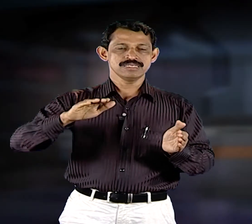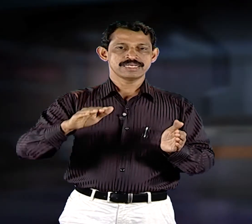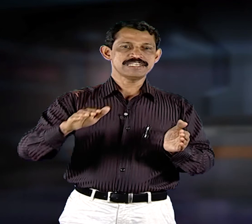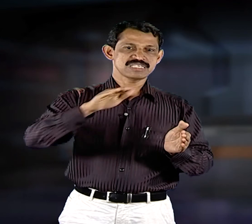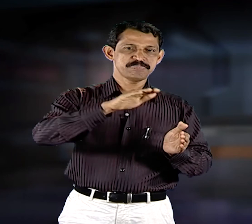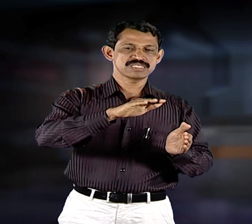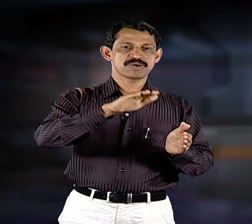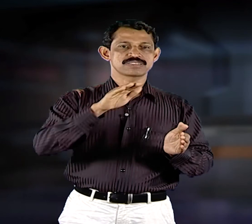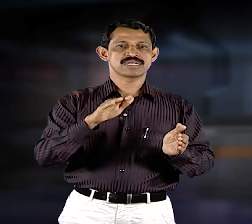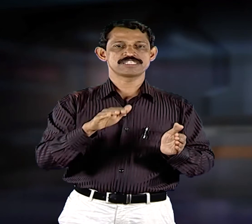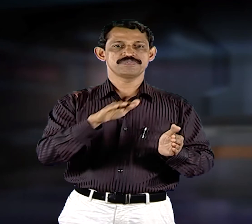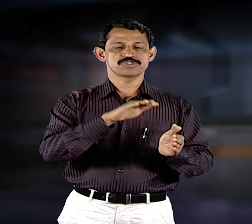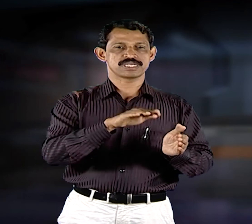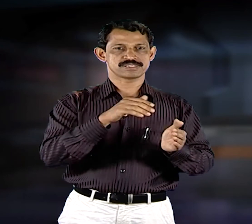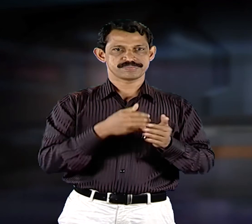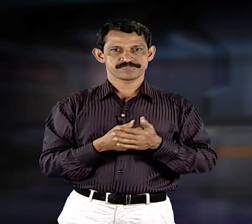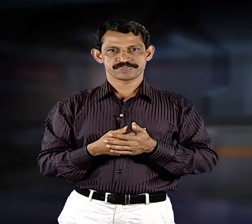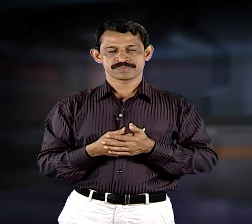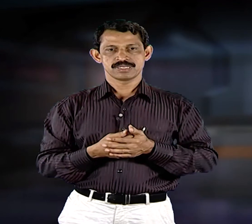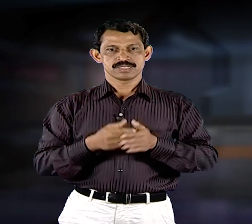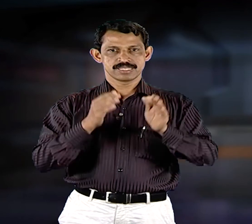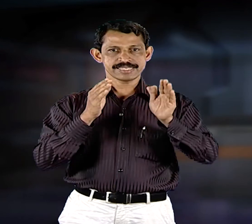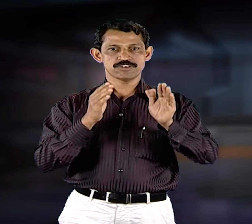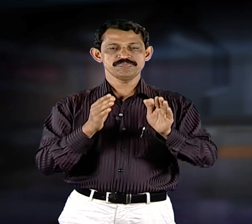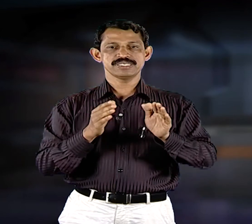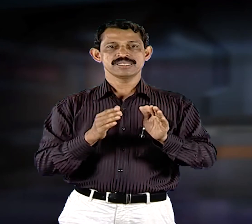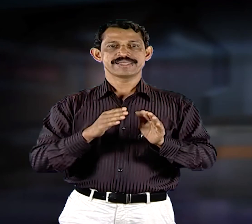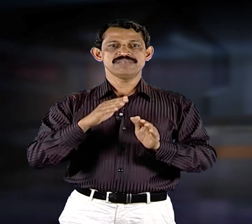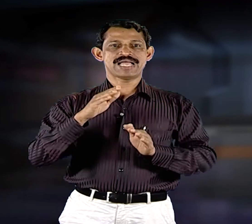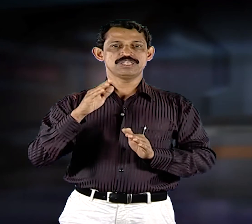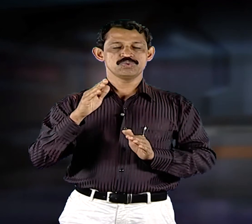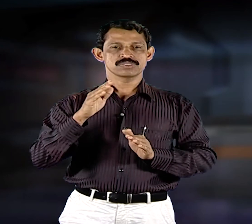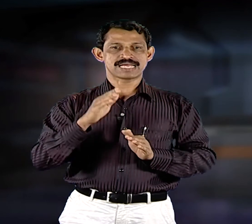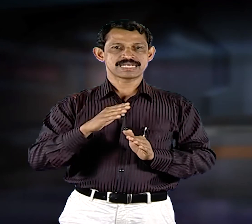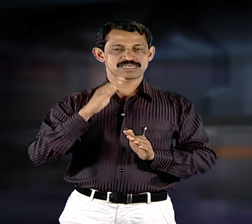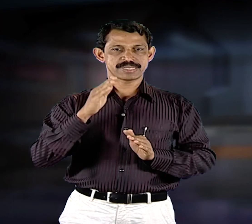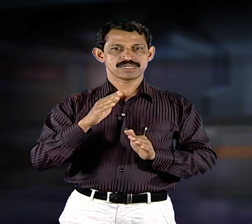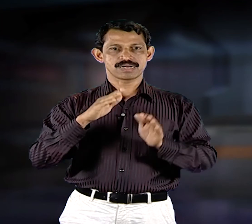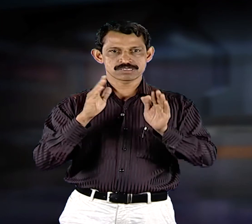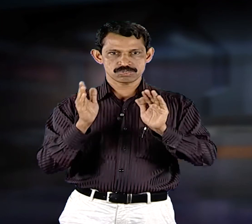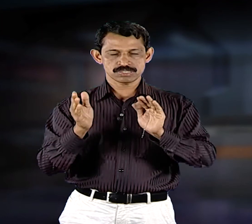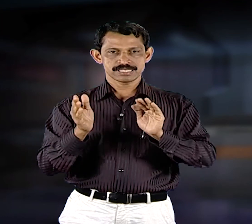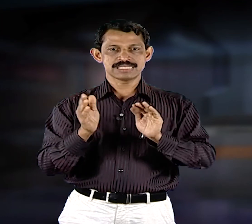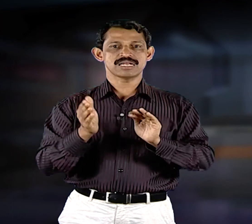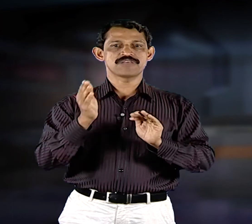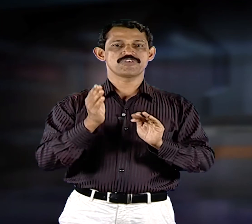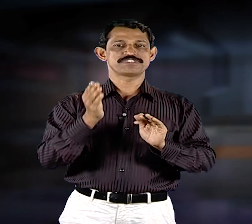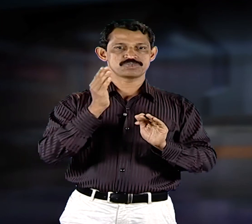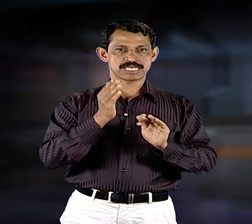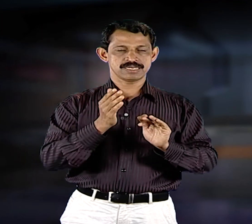and shaping the personality of the students. There cannot be any value that can remain untaught in the life of a student,